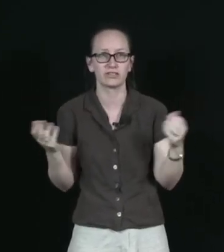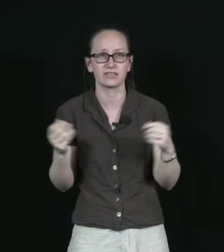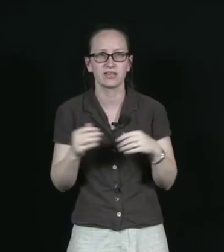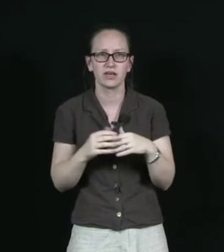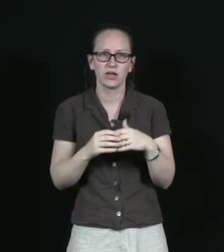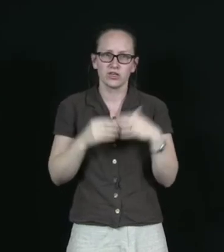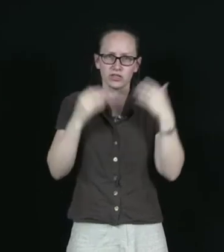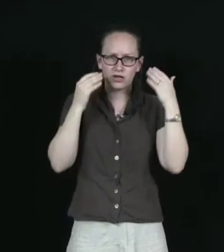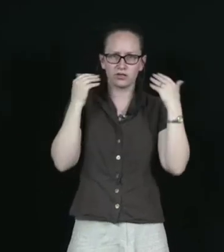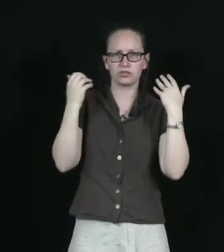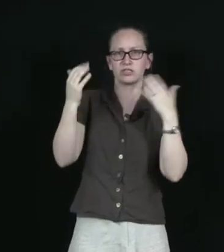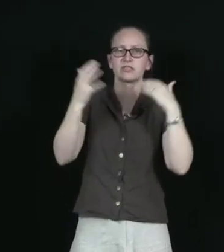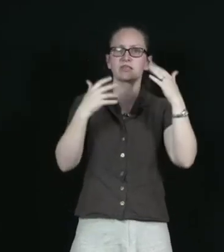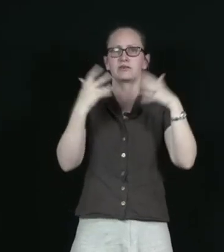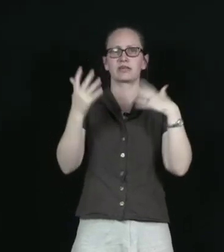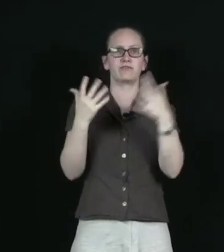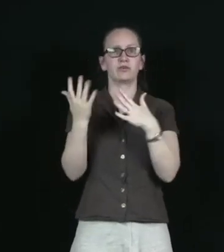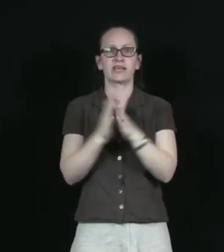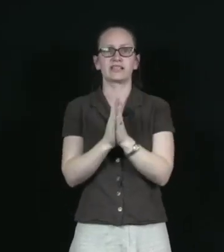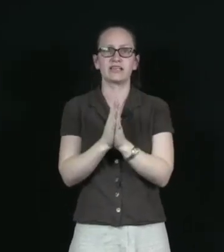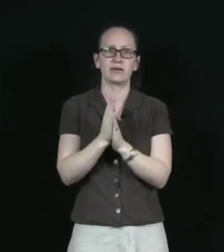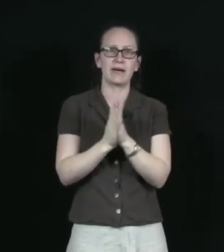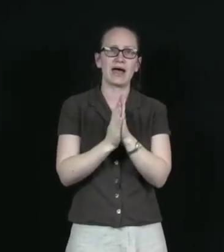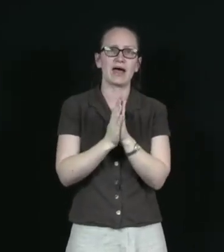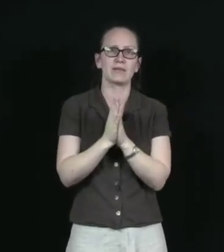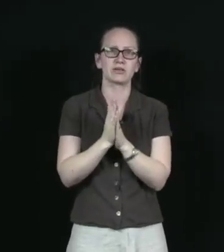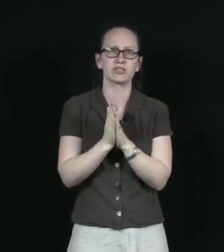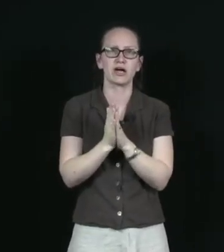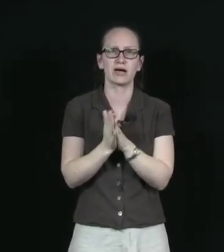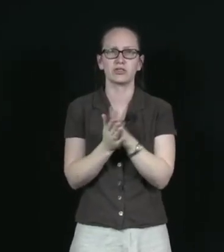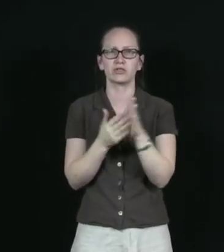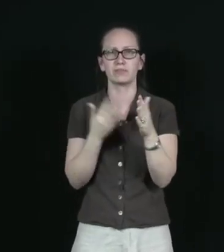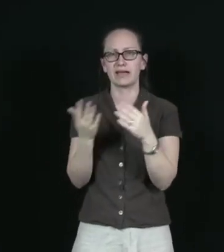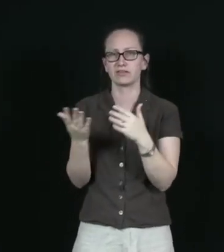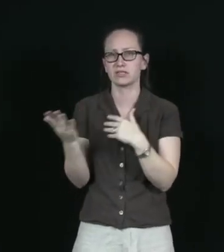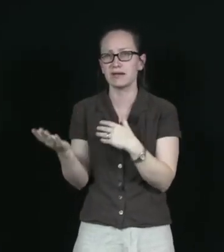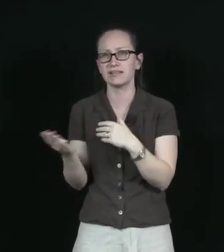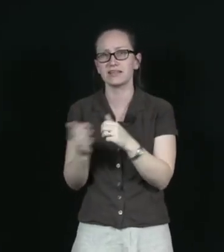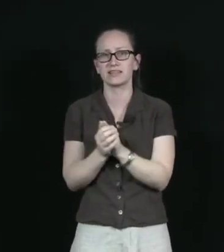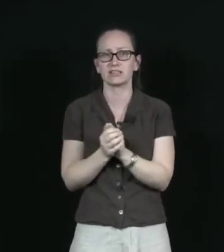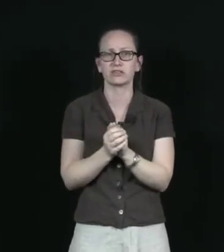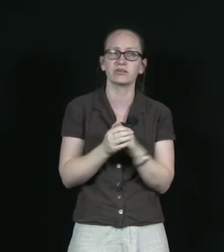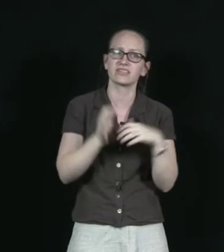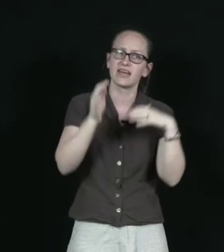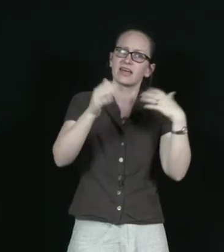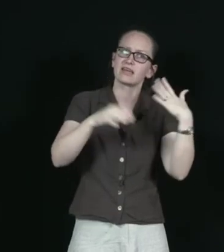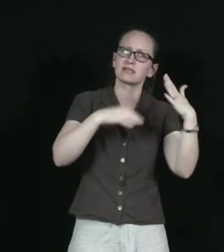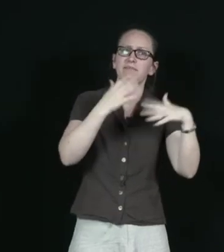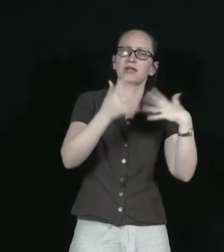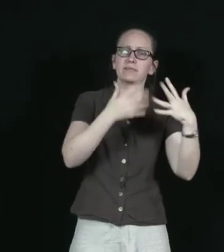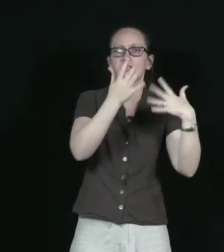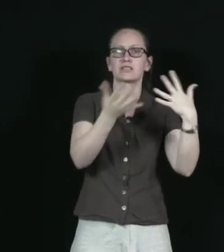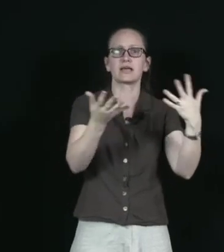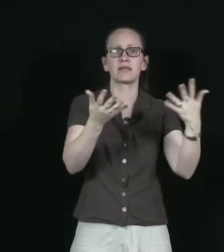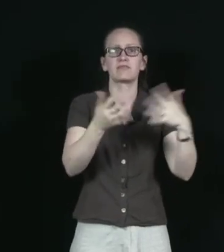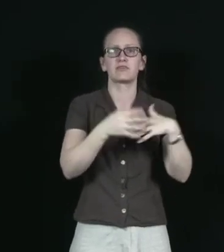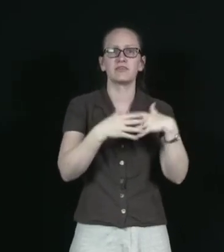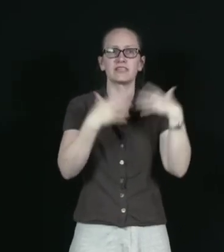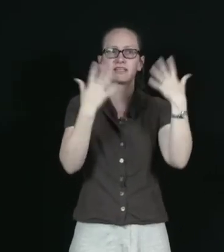courses. So just to give you an idea about how much time you should plan on spending in this course, it's pretty much the same level of physics